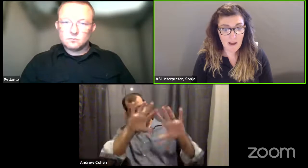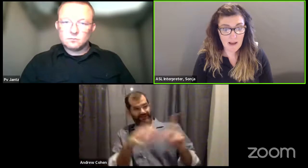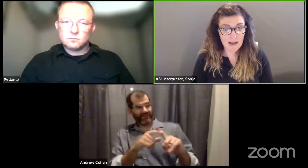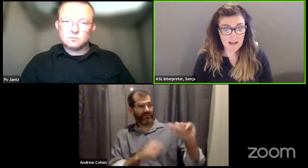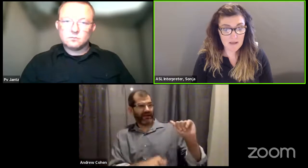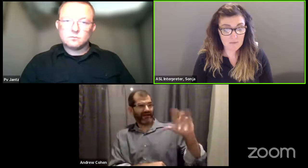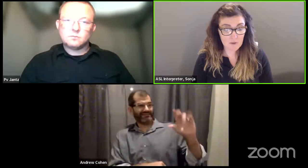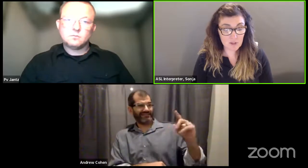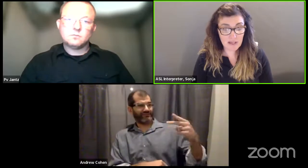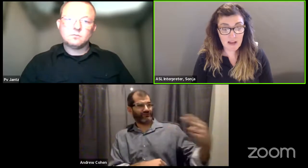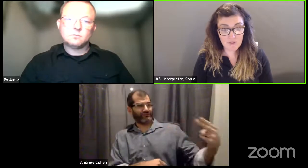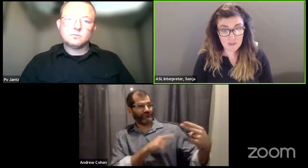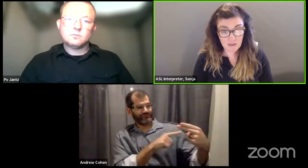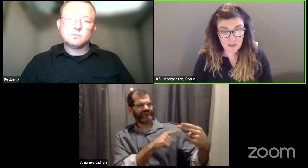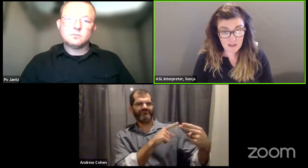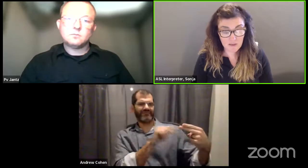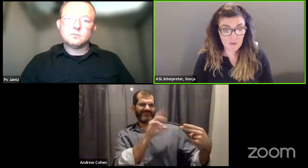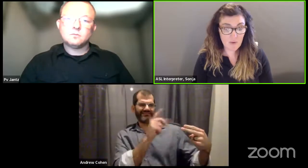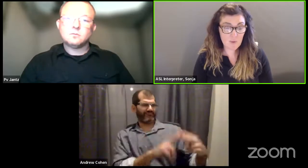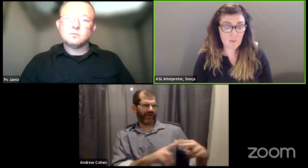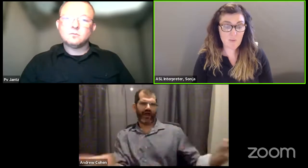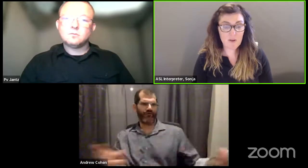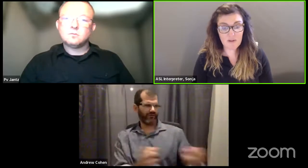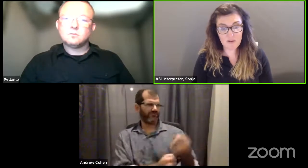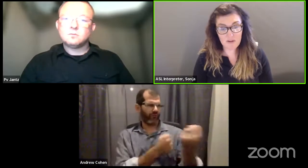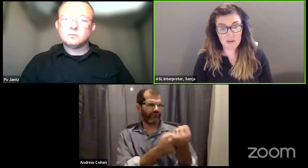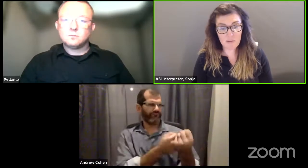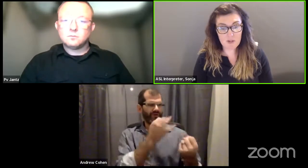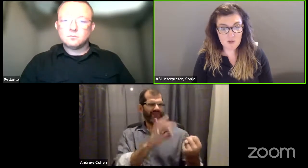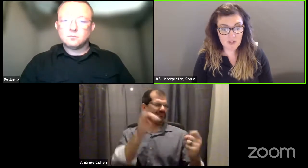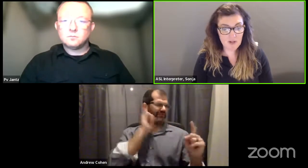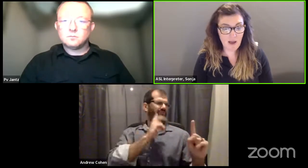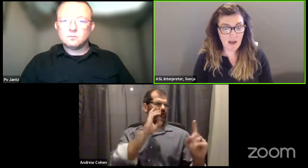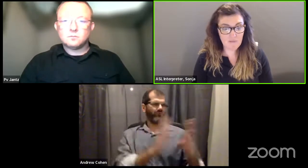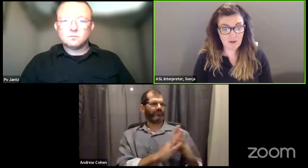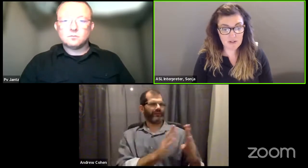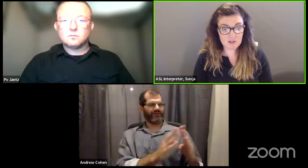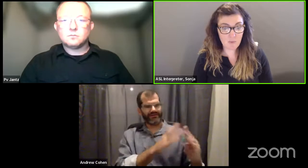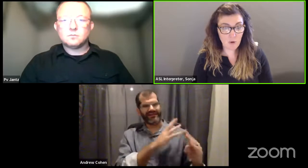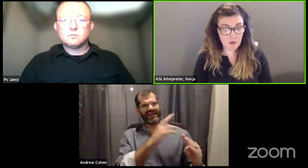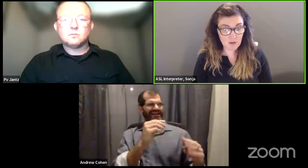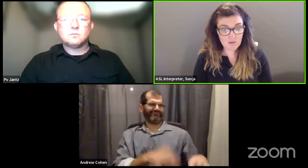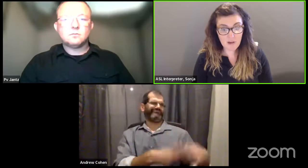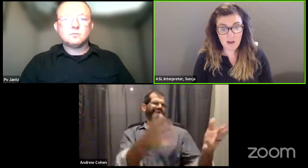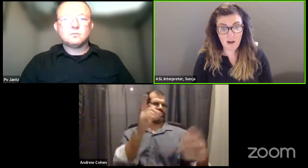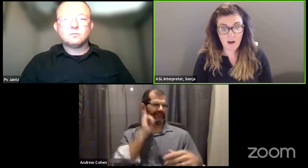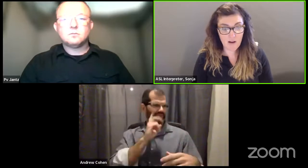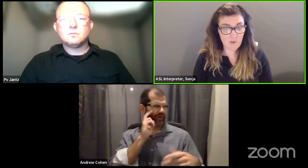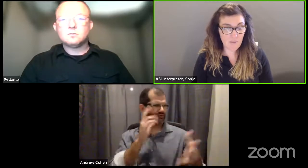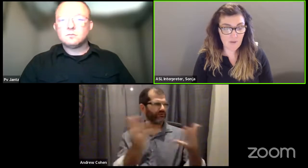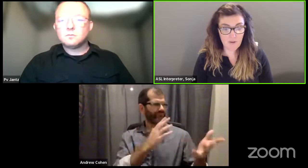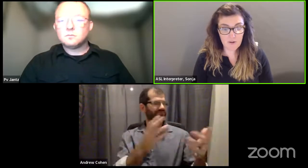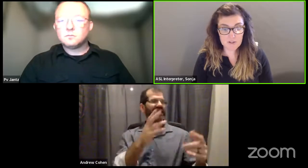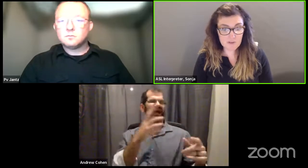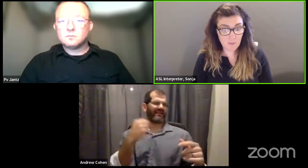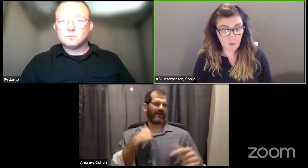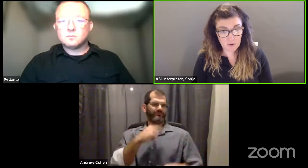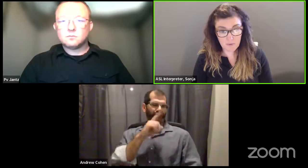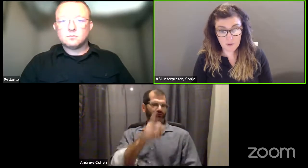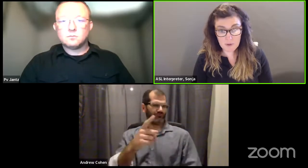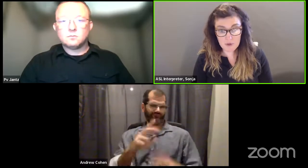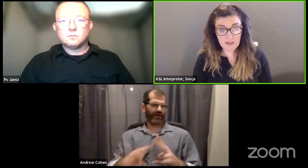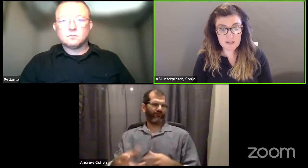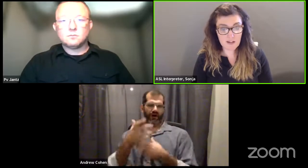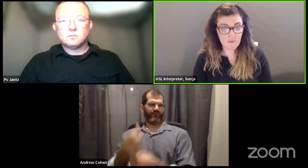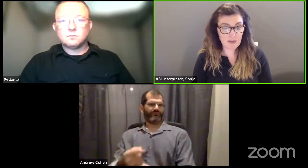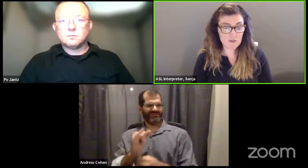now, looking at everything with the commission, I'm very supportive. They're very supportive